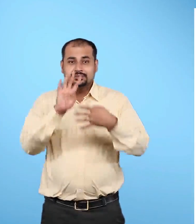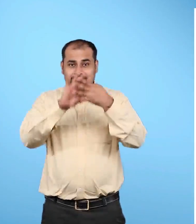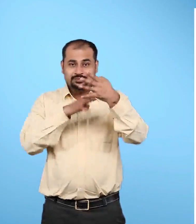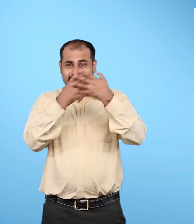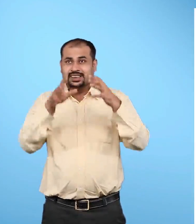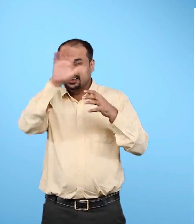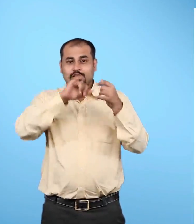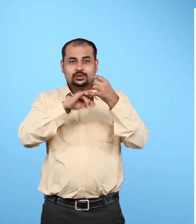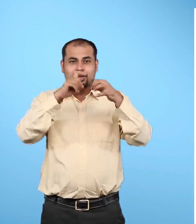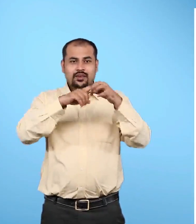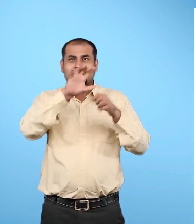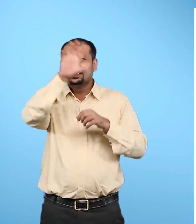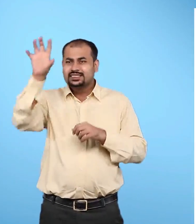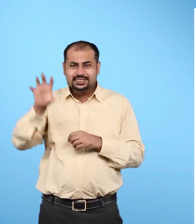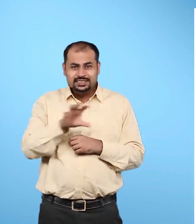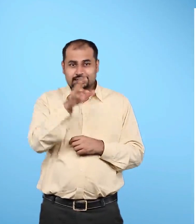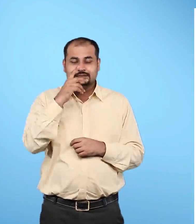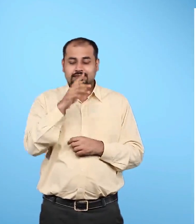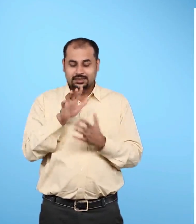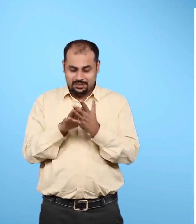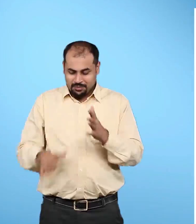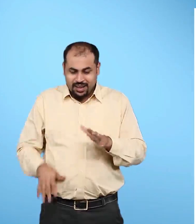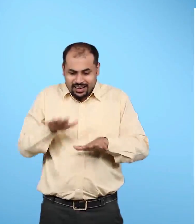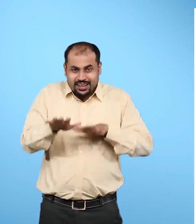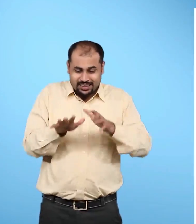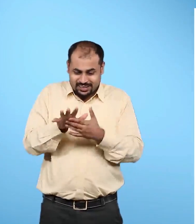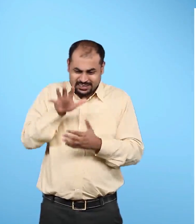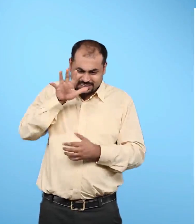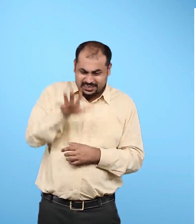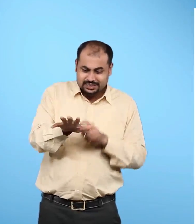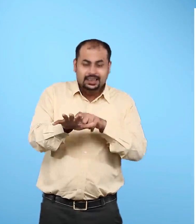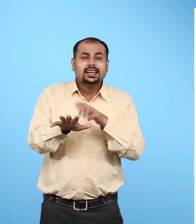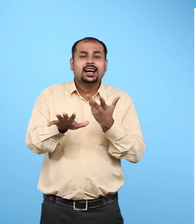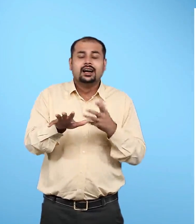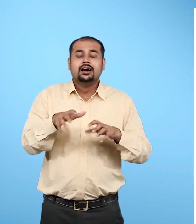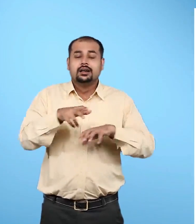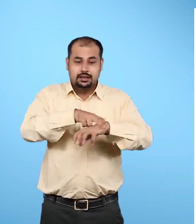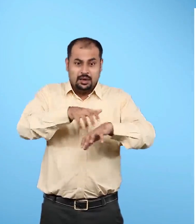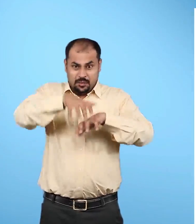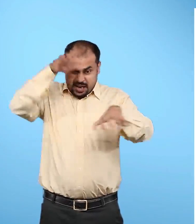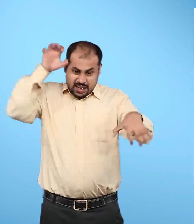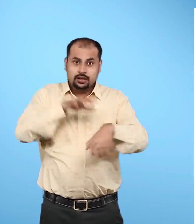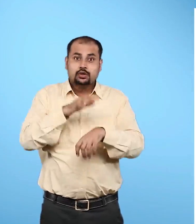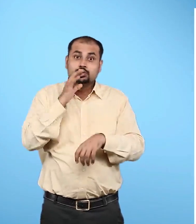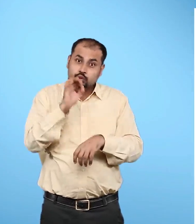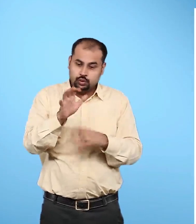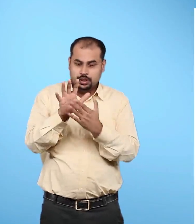On the grid lines we see the footprint of the tiger in actual size, and his suggestion will be